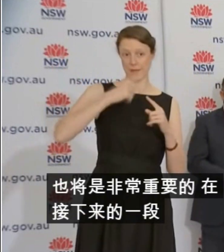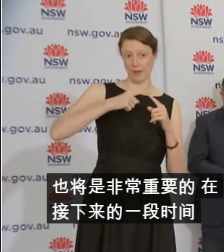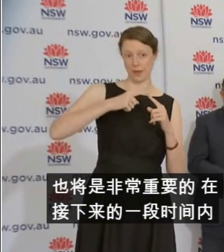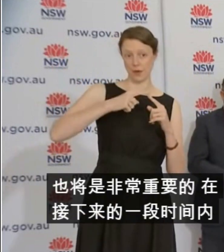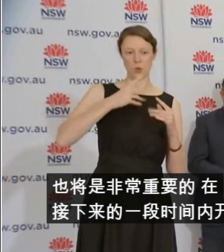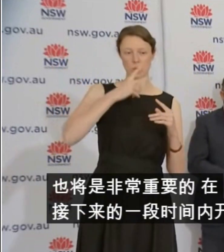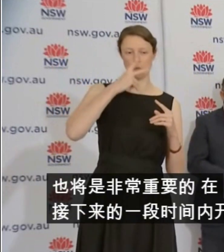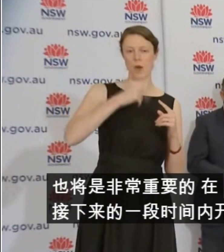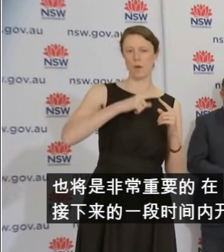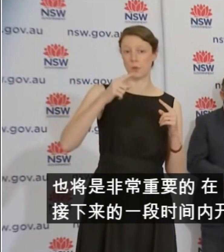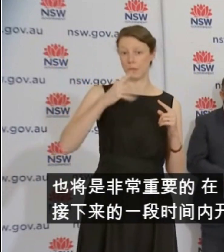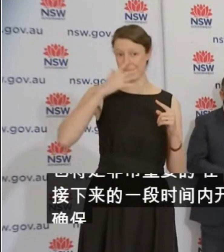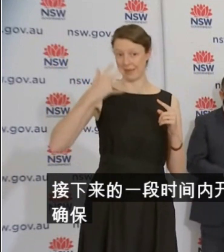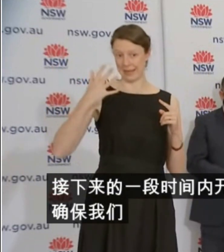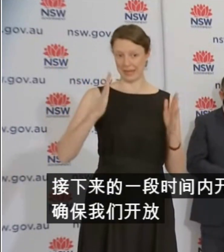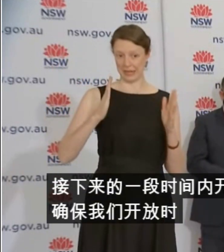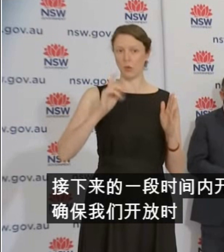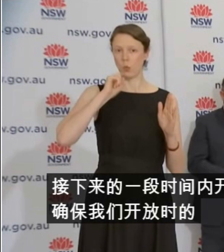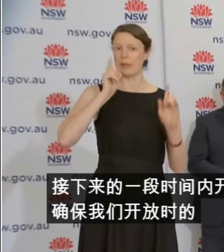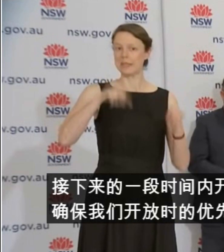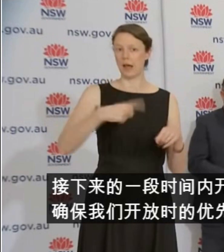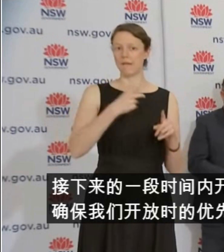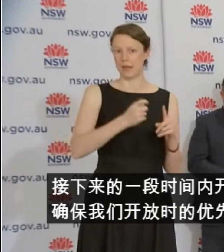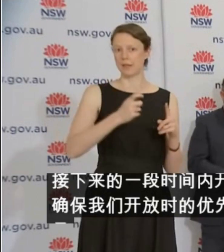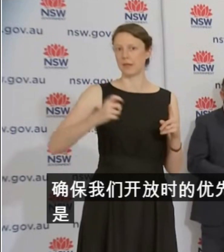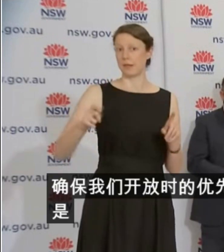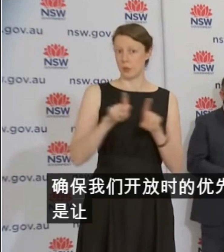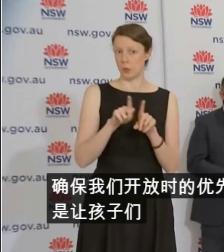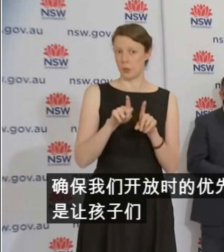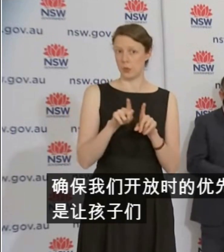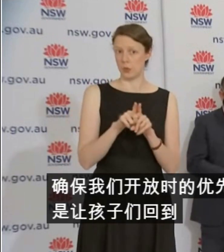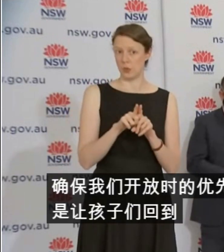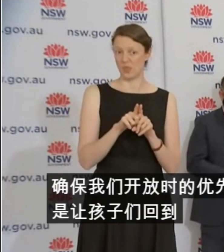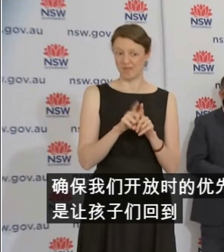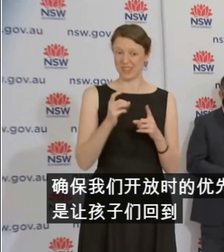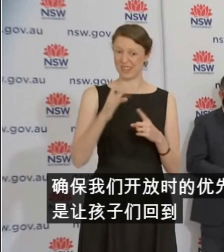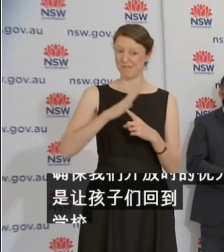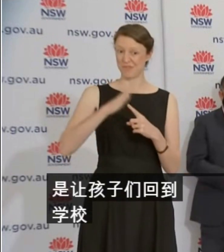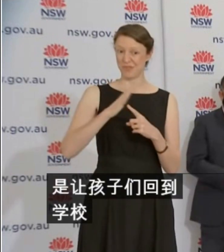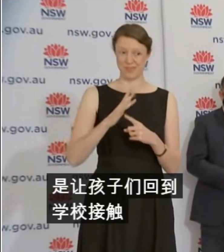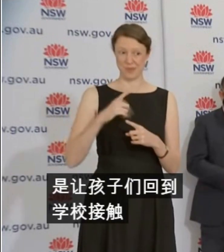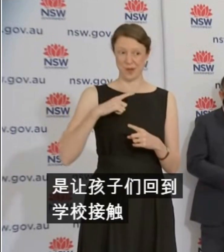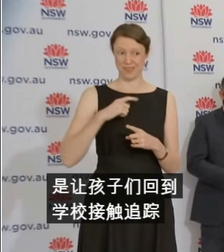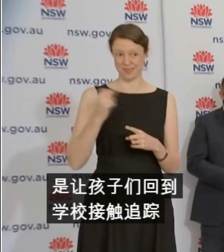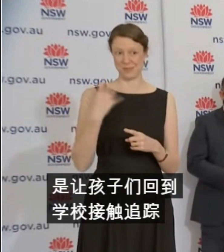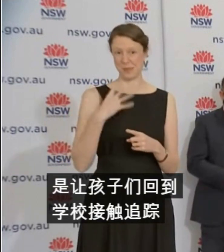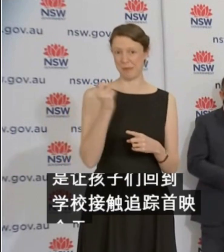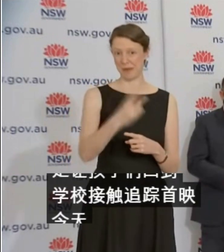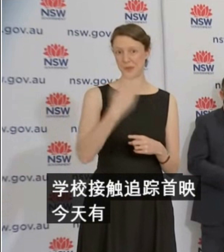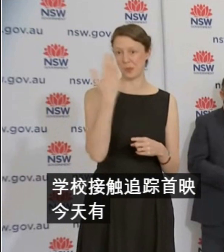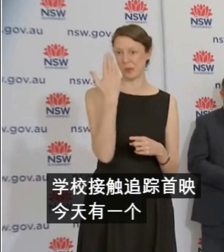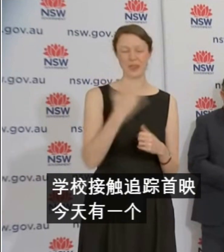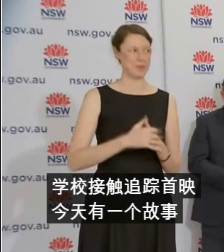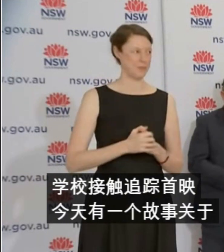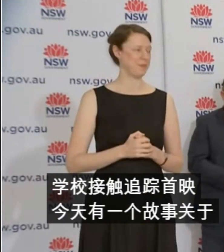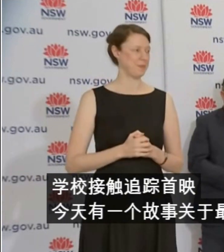while, that we make sure that one of our priorities when we're opening up is getting kids back to school. Premier, on contact tracing, Premier, there was a